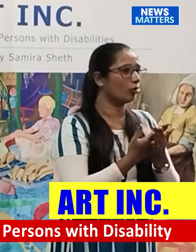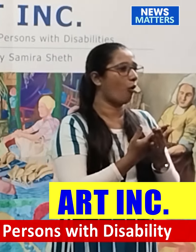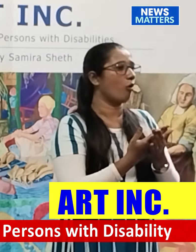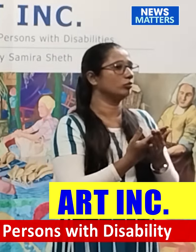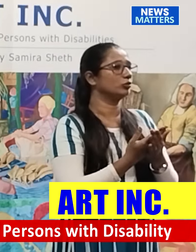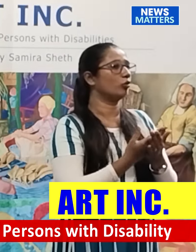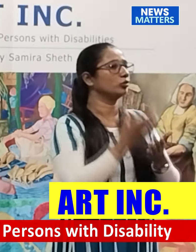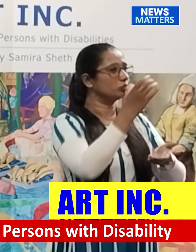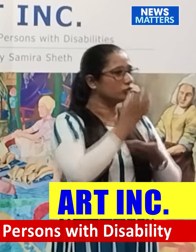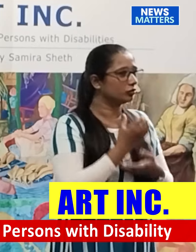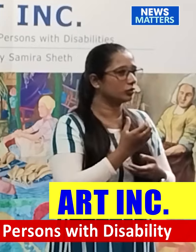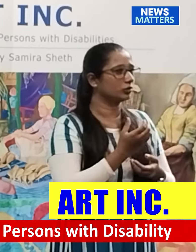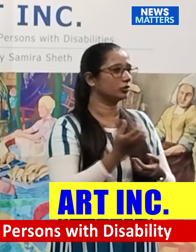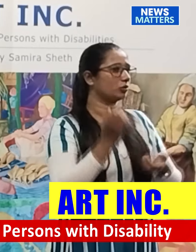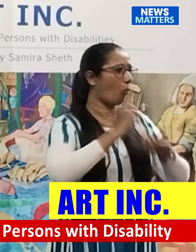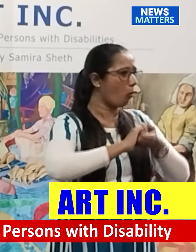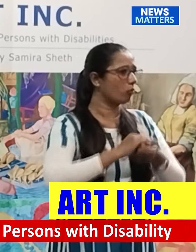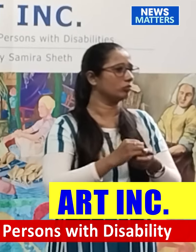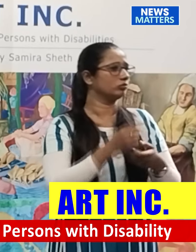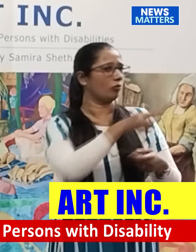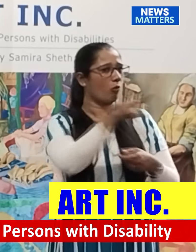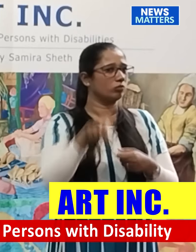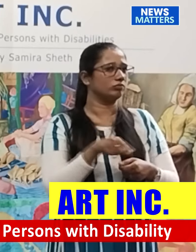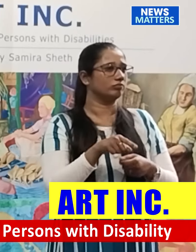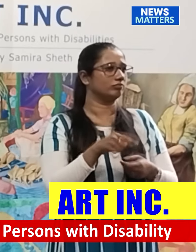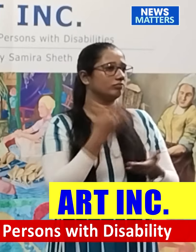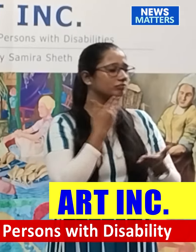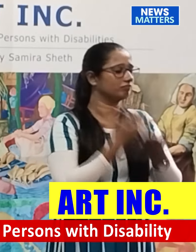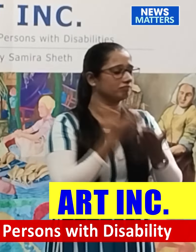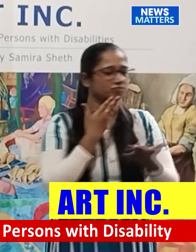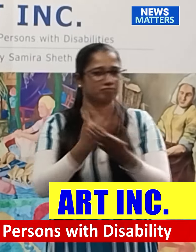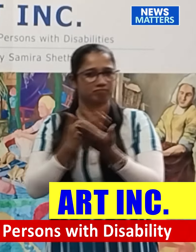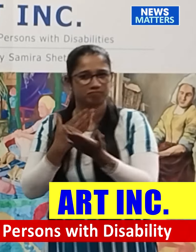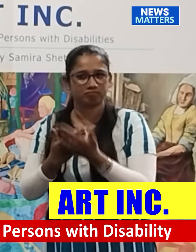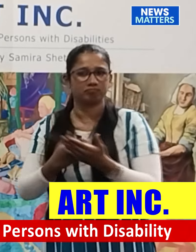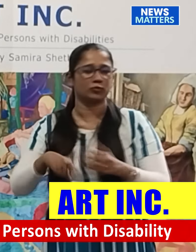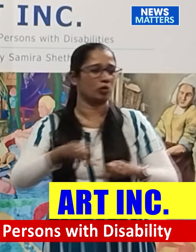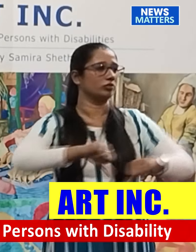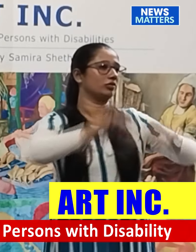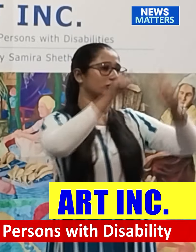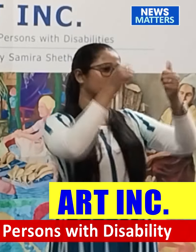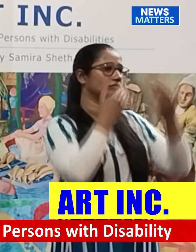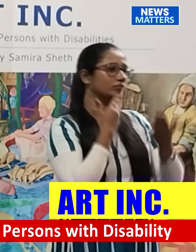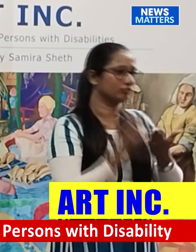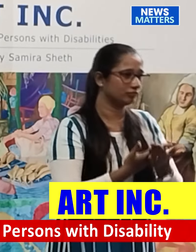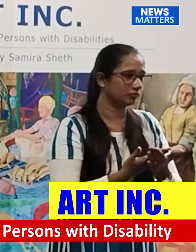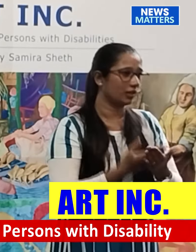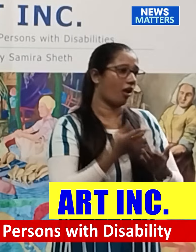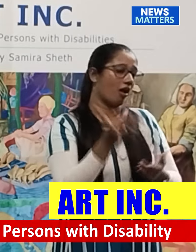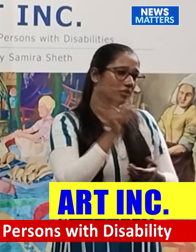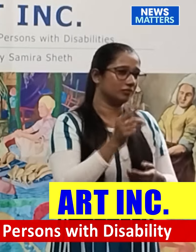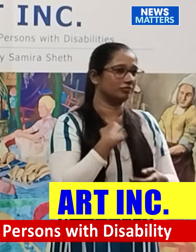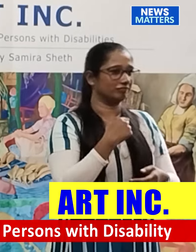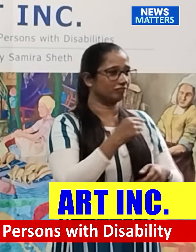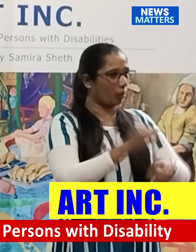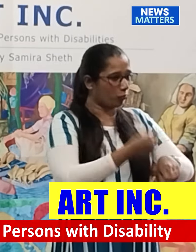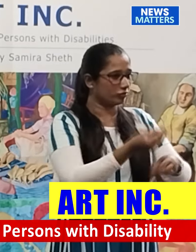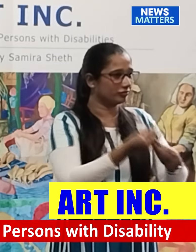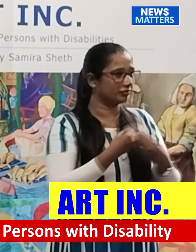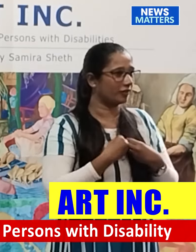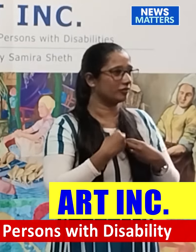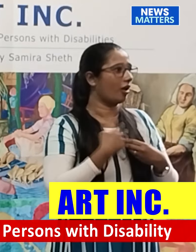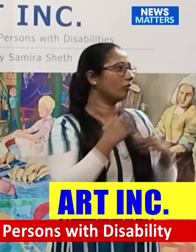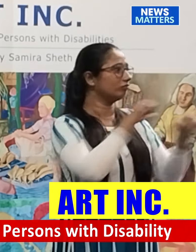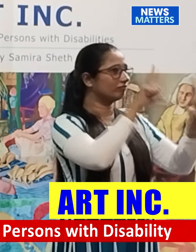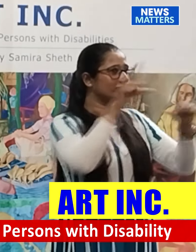have given their best to make this exhibition a great success. Again, I'm getting the opportunity to go around